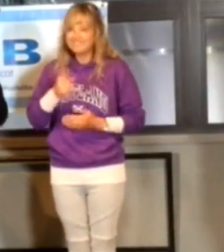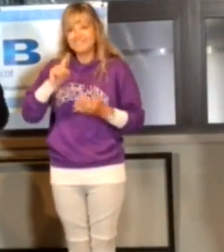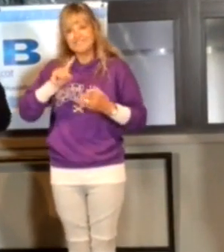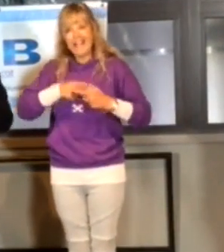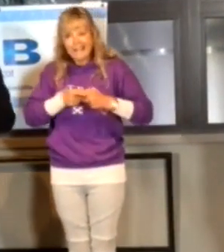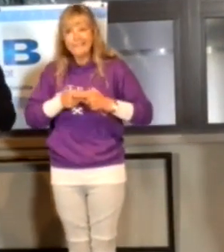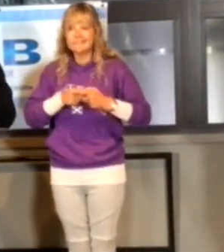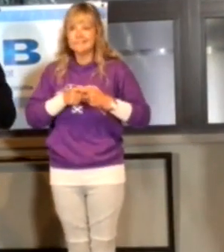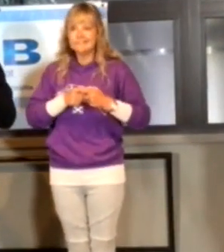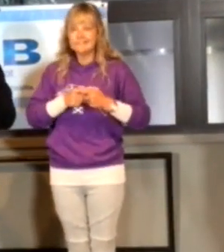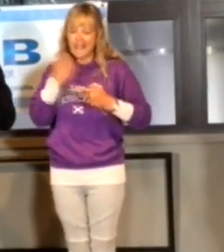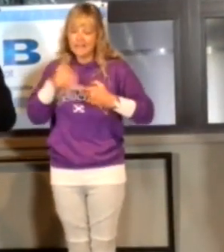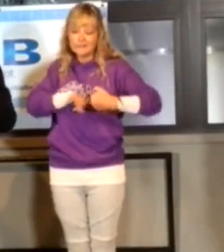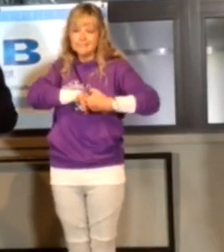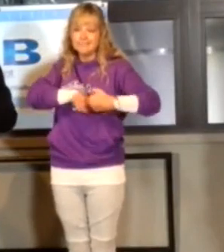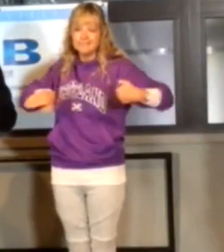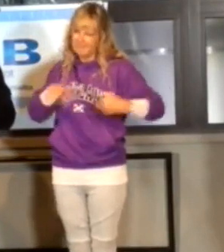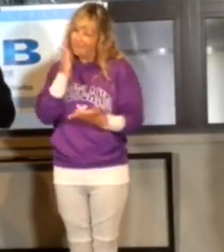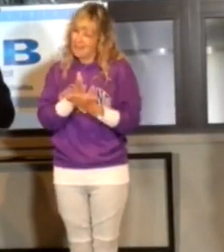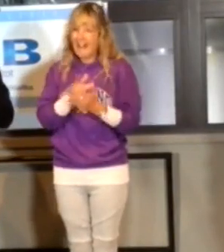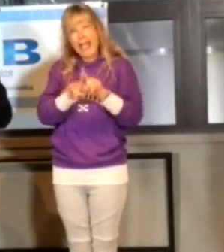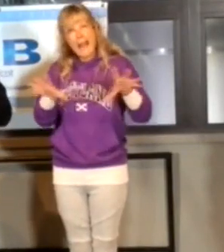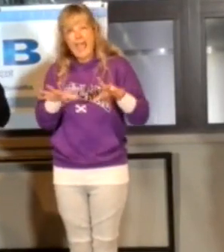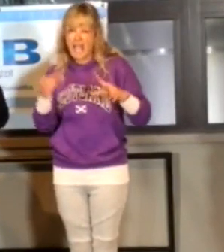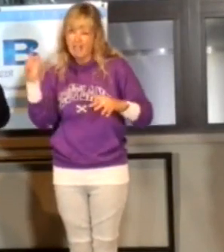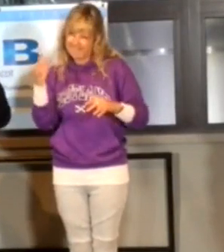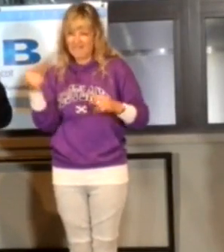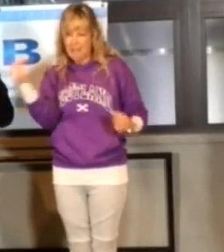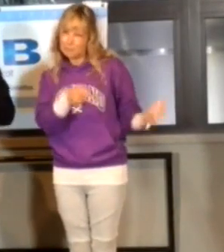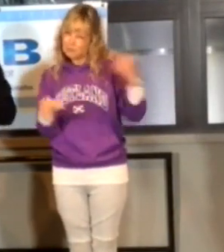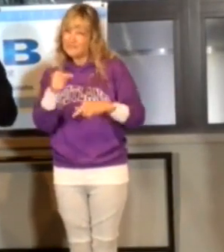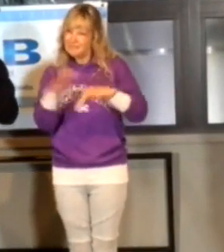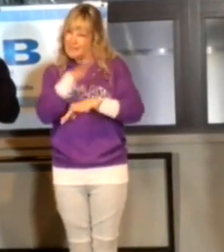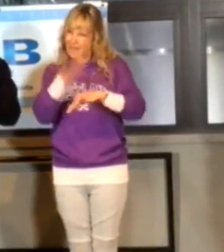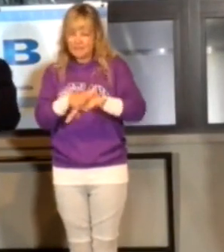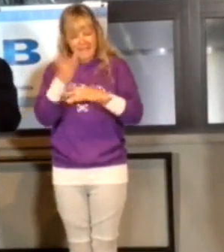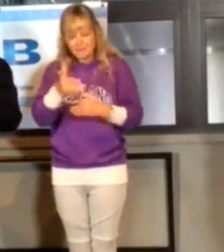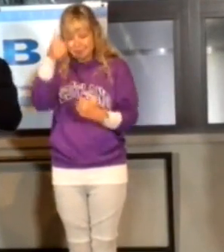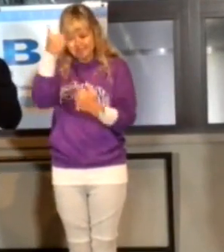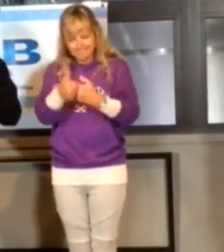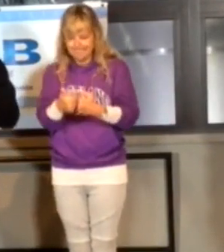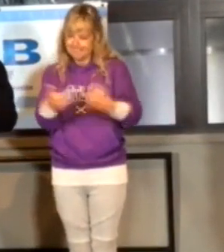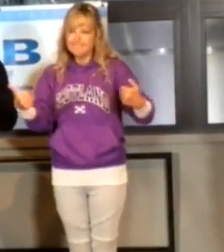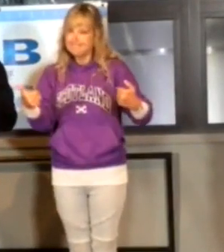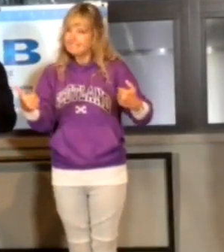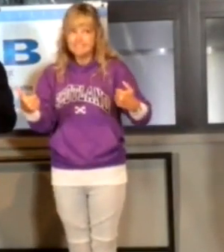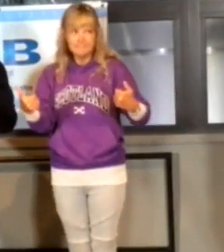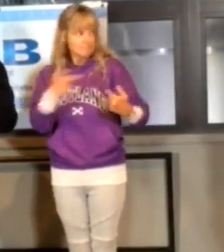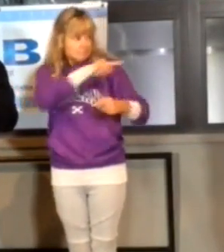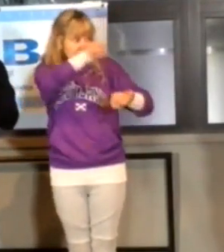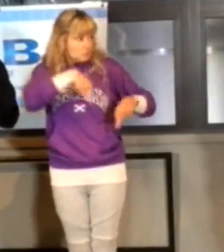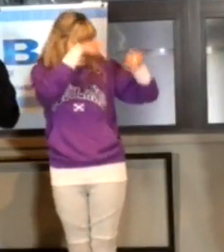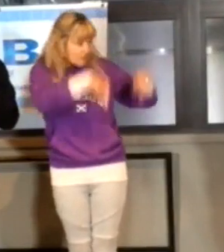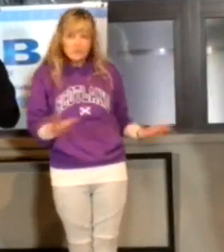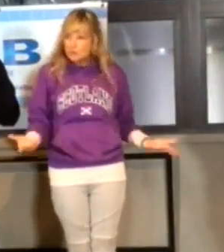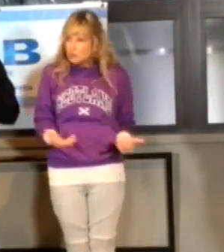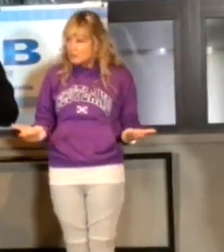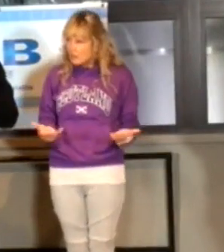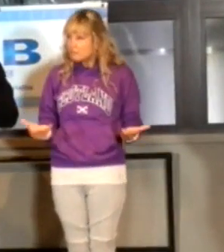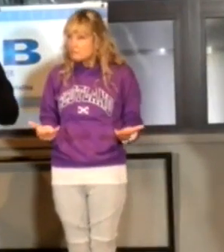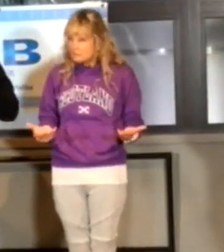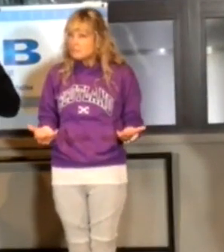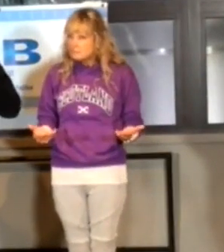and part this abusive marriage with the United Kingdom. If we are all here today and